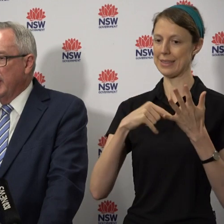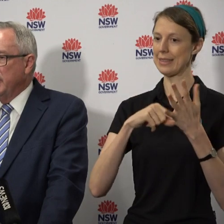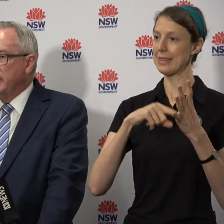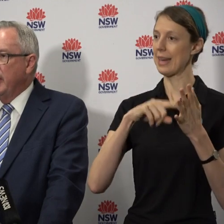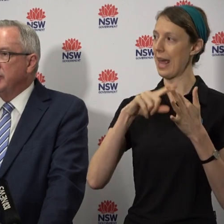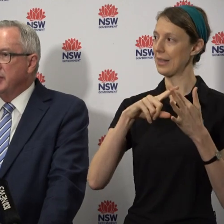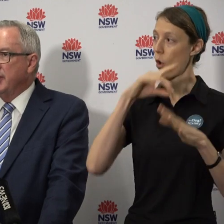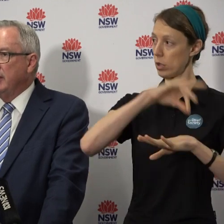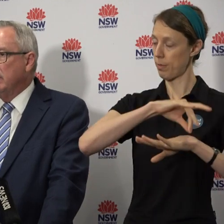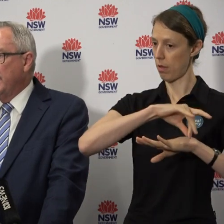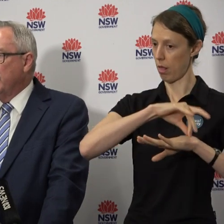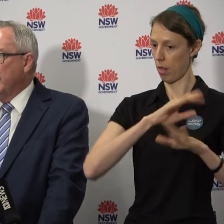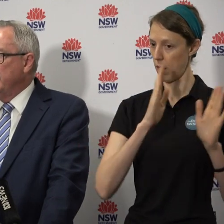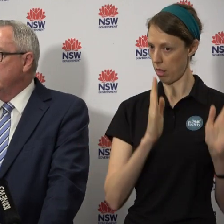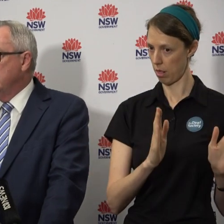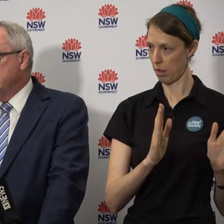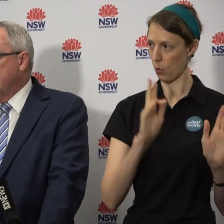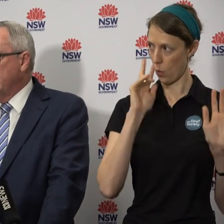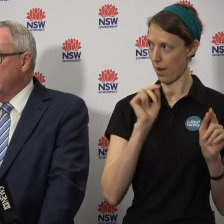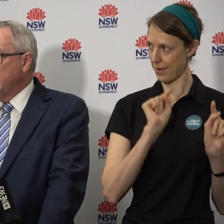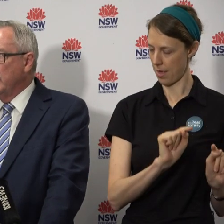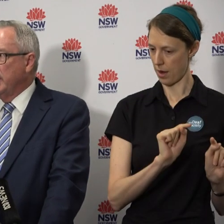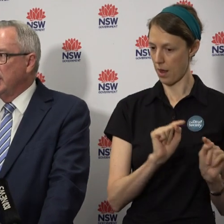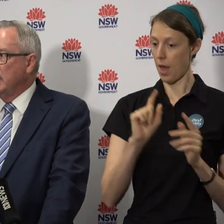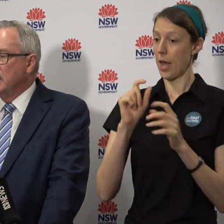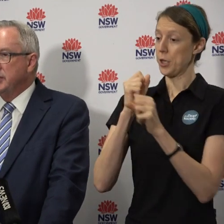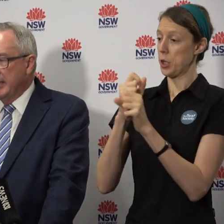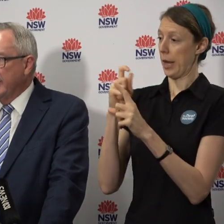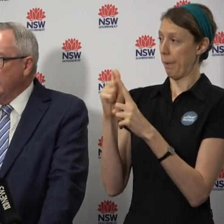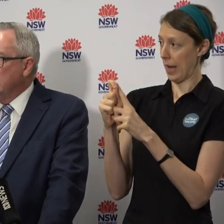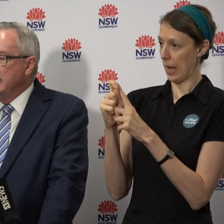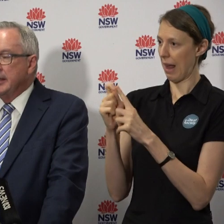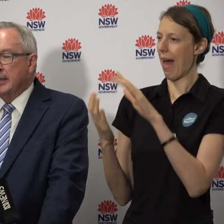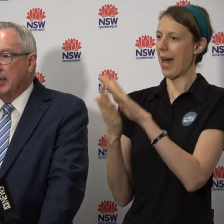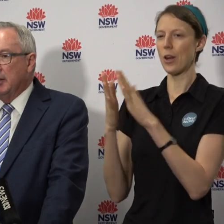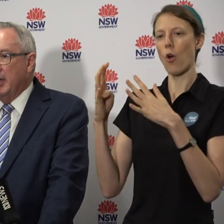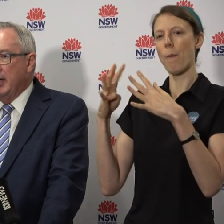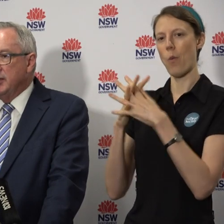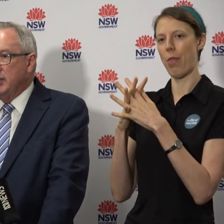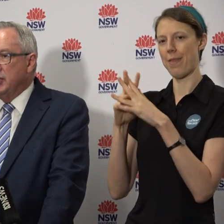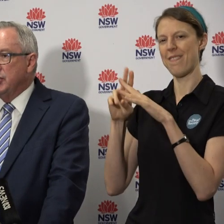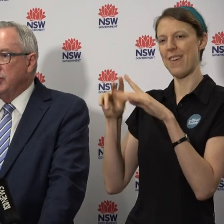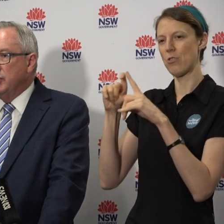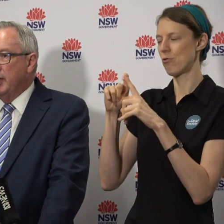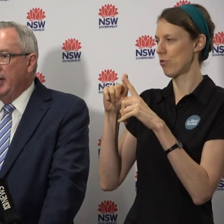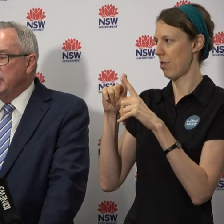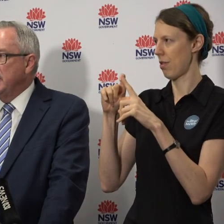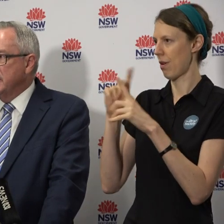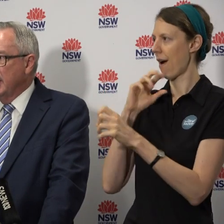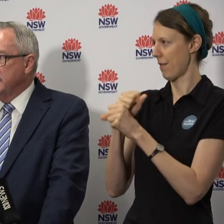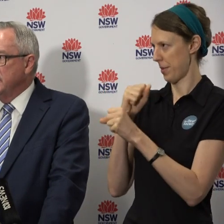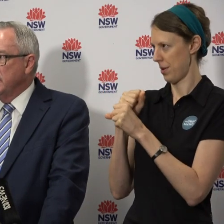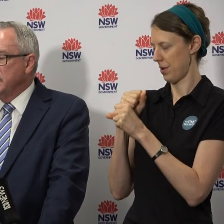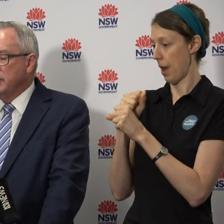the Federal Government. Having said that, the Federal Government and the State Government are working together. And the issue has